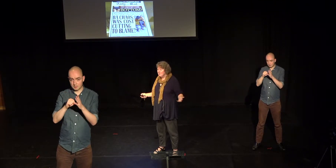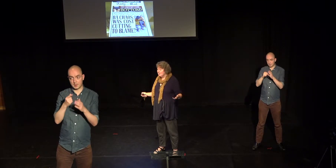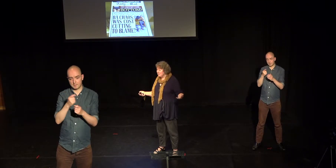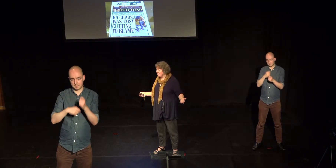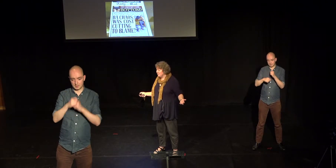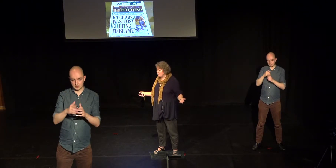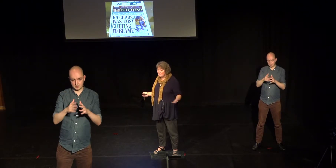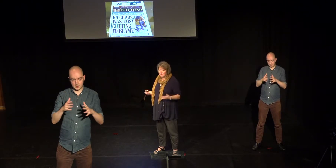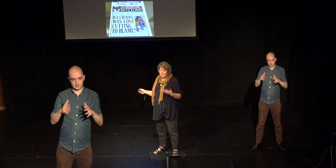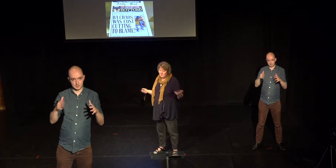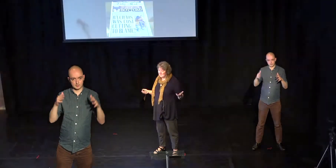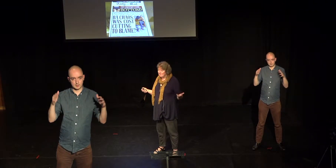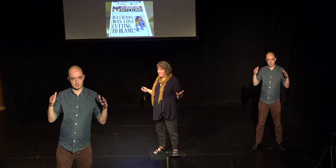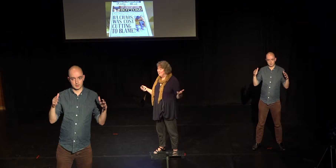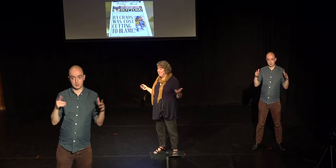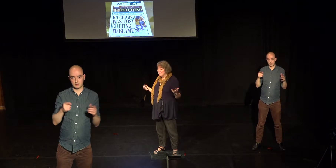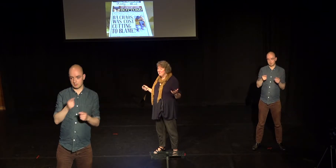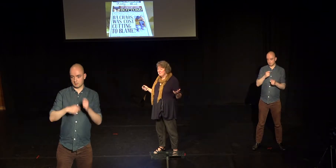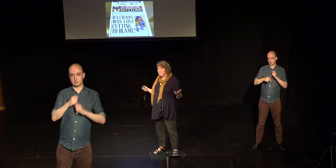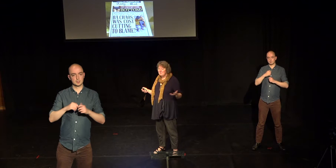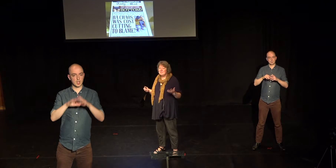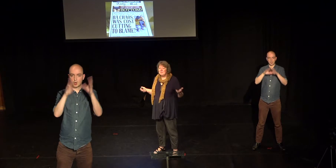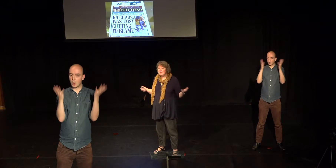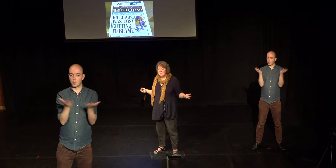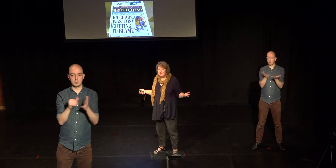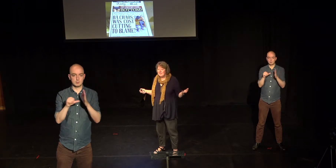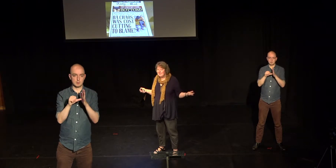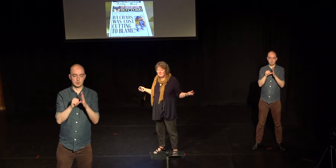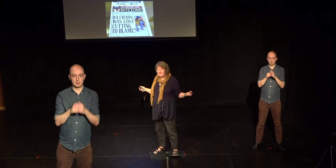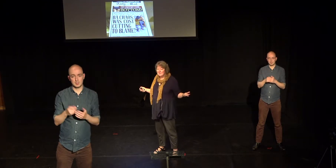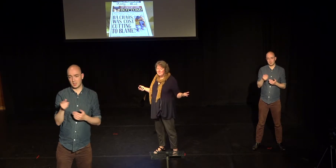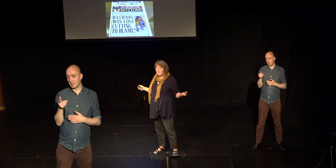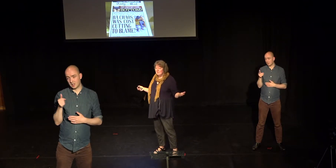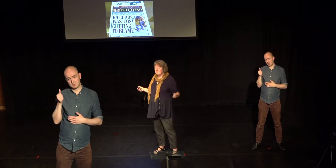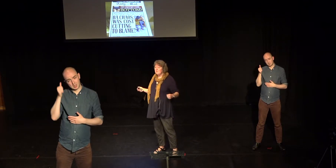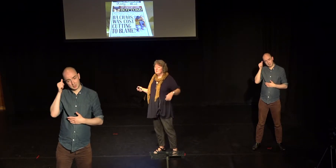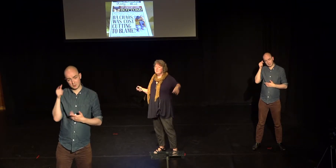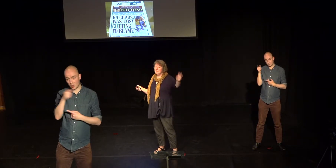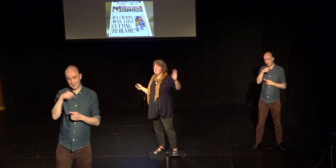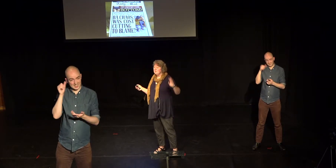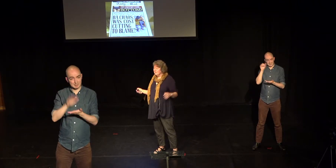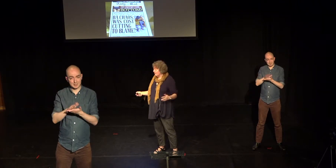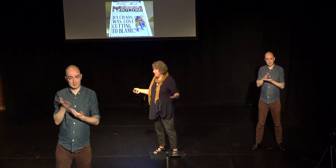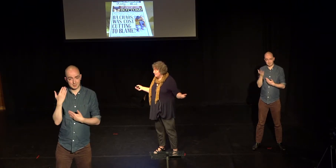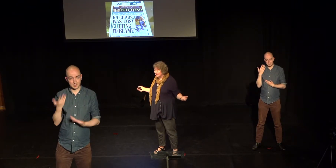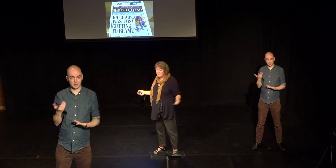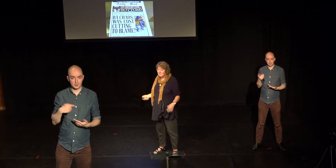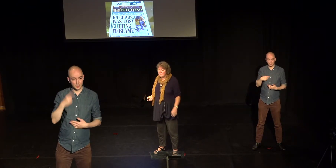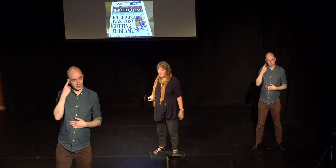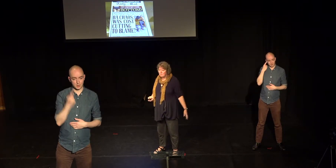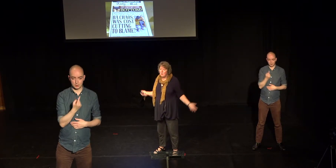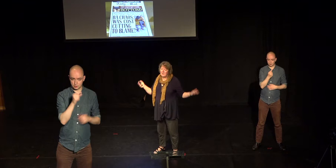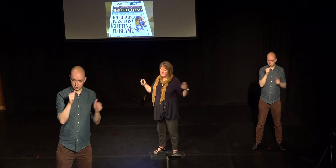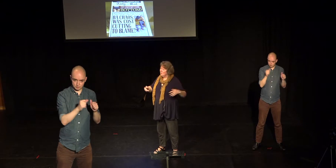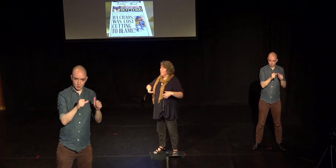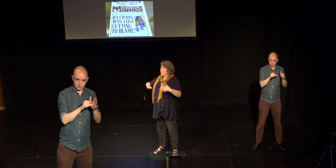global catastrophe. And I'm sure lots of people watching this will have experienced something like this. When, something happened and here I am and it's taking 3